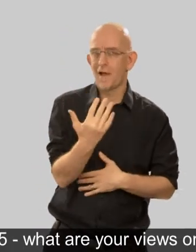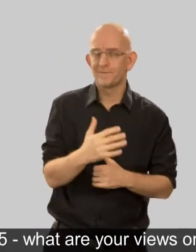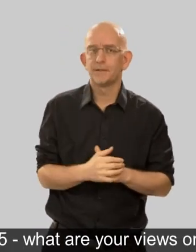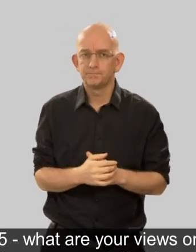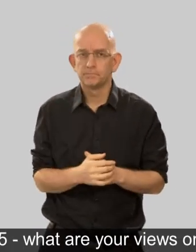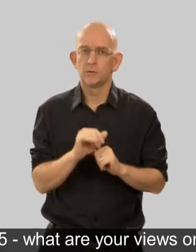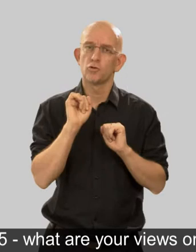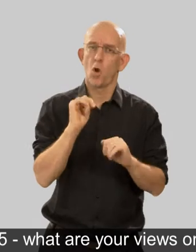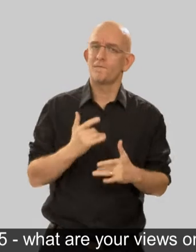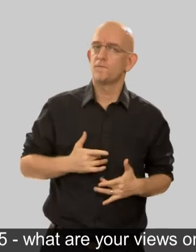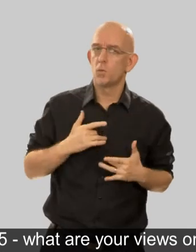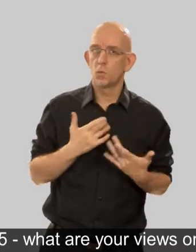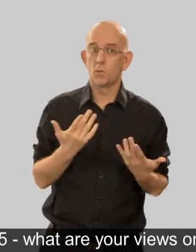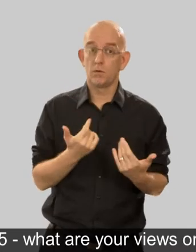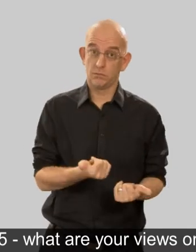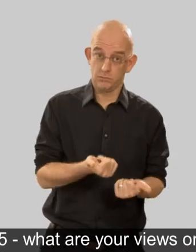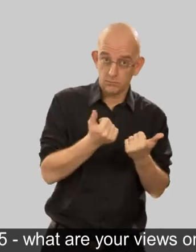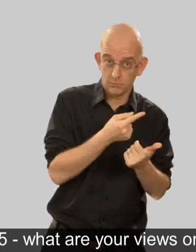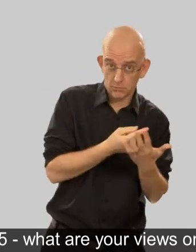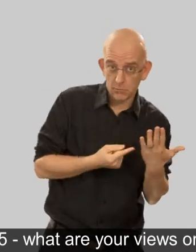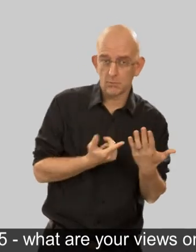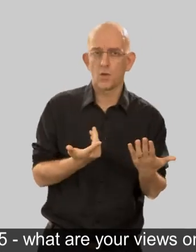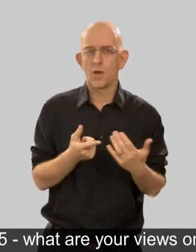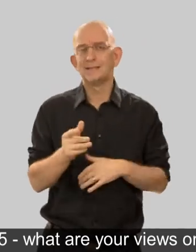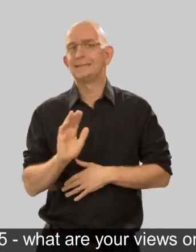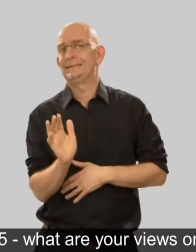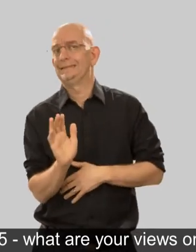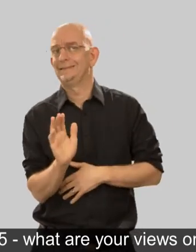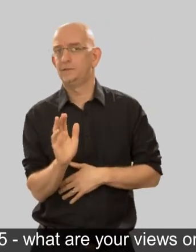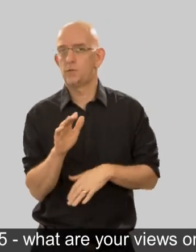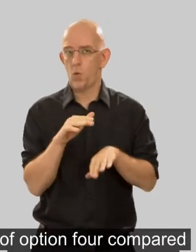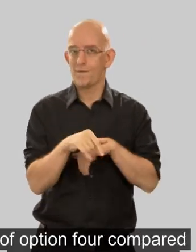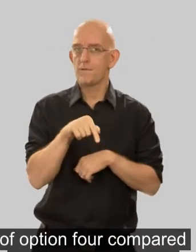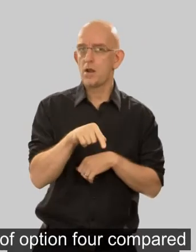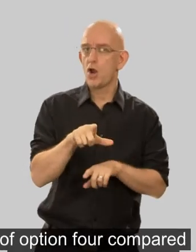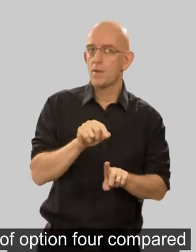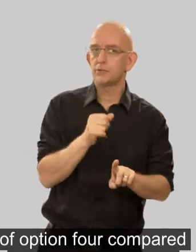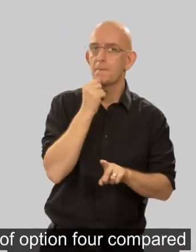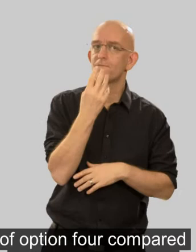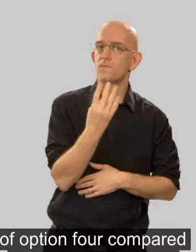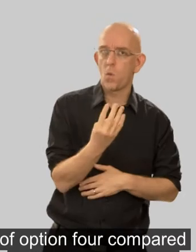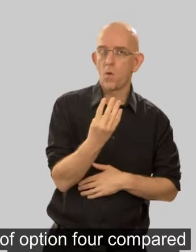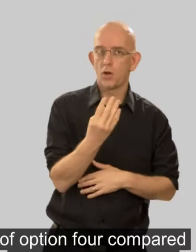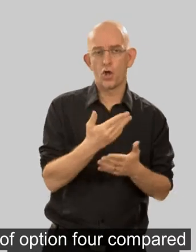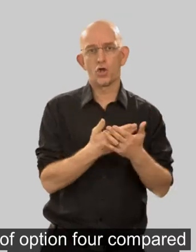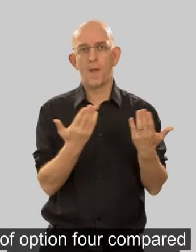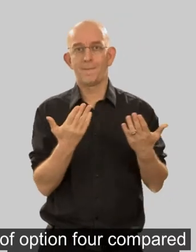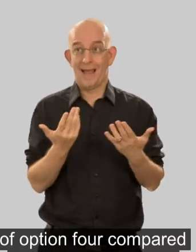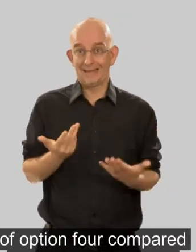Question 5. What are your views on the advantages and disadvantages of option 4 compared